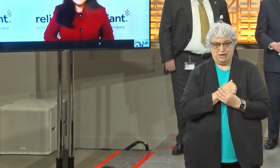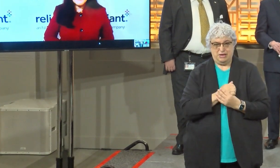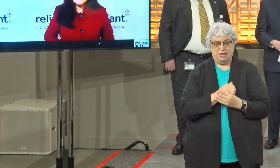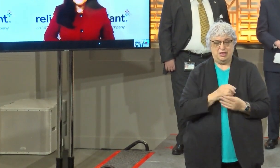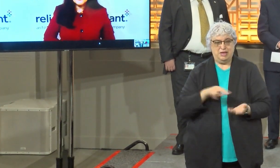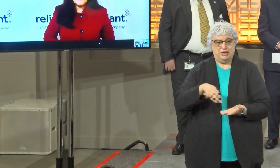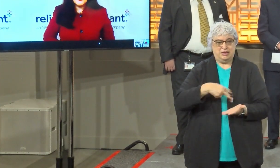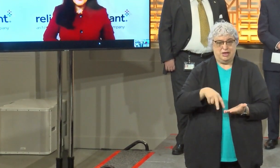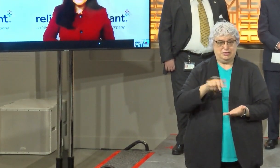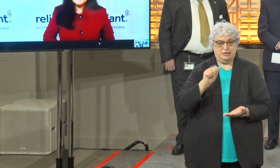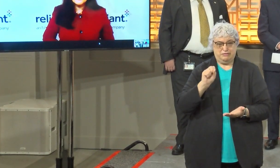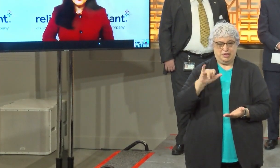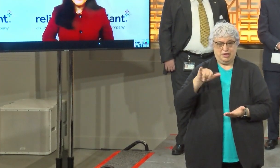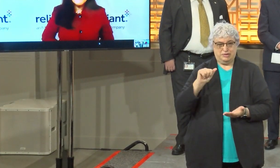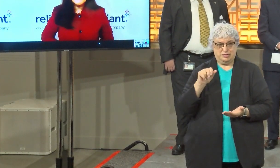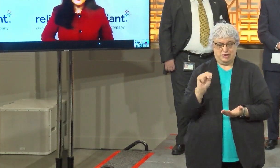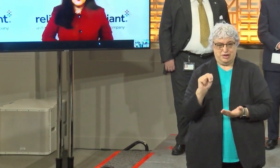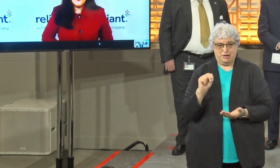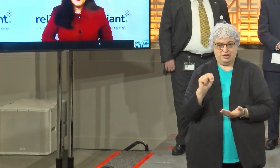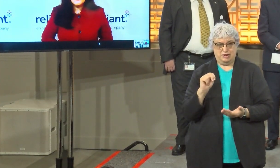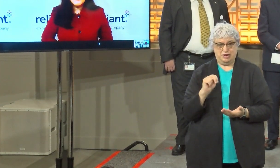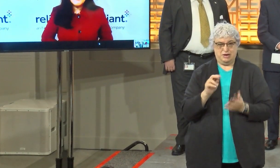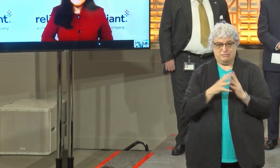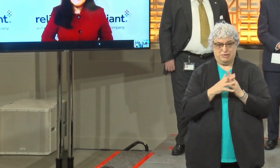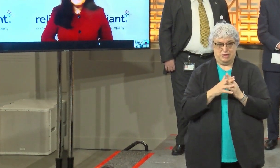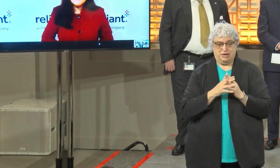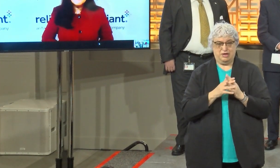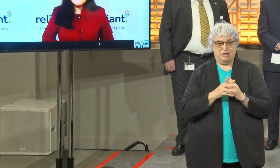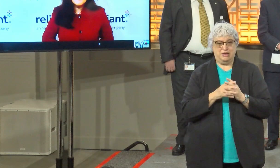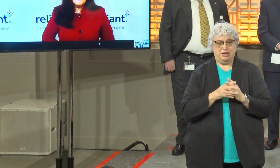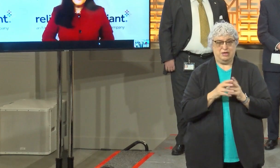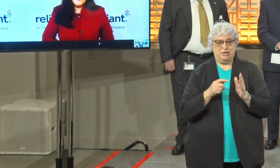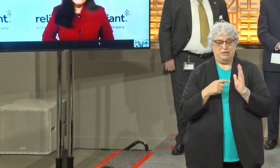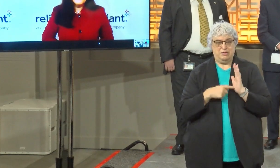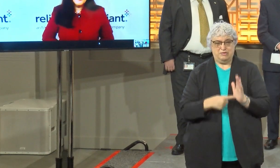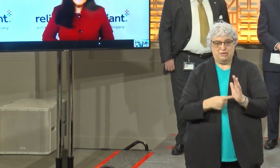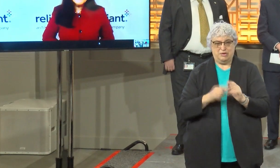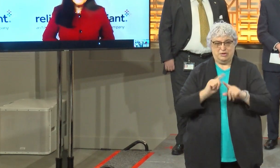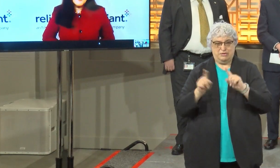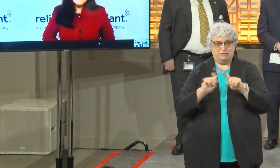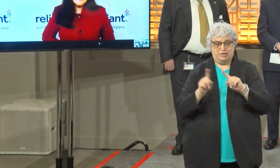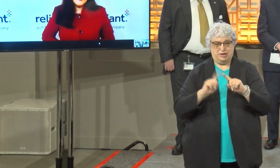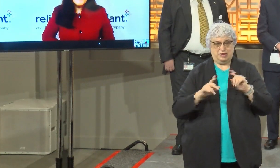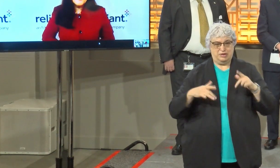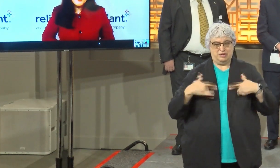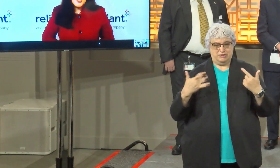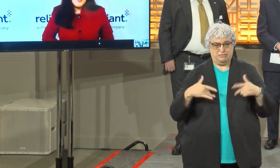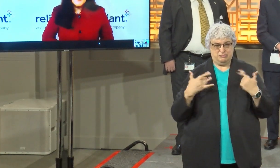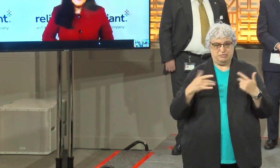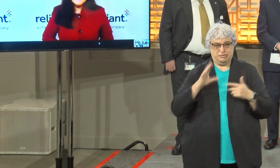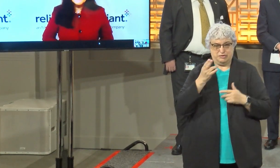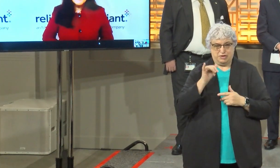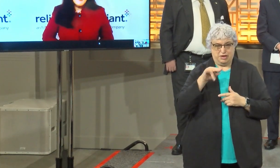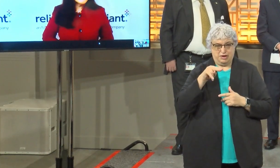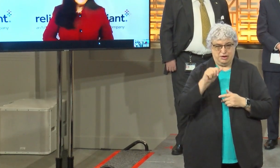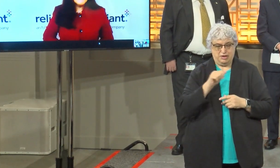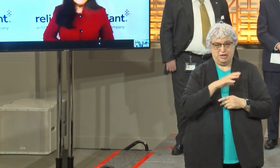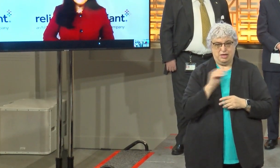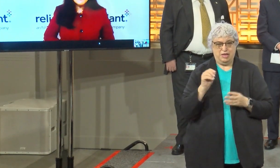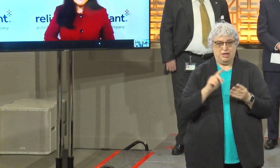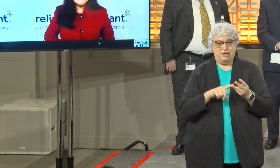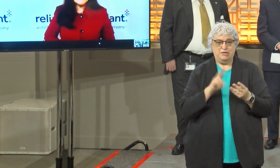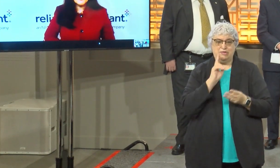of Asian America, showcasing award-winning dances from various ethnic groups of China, as well